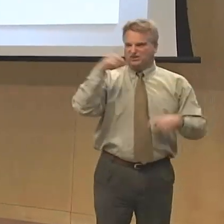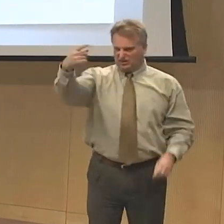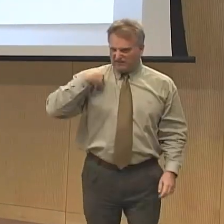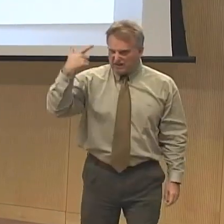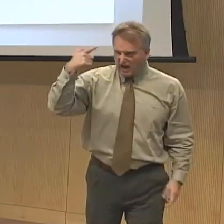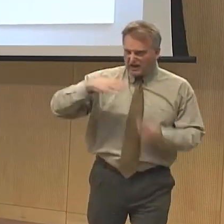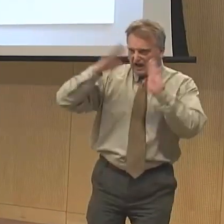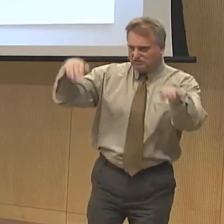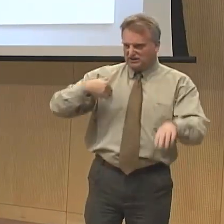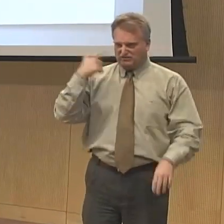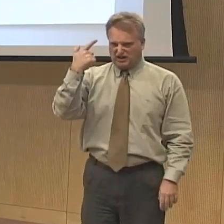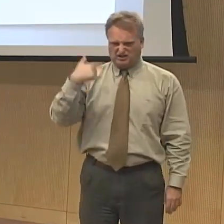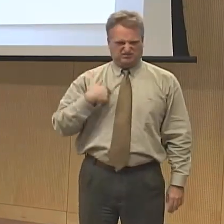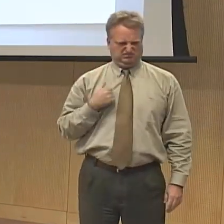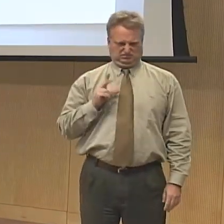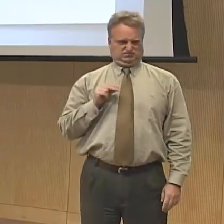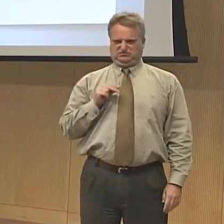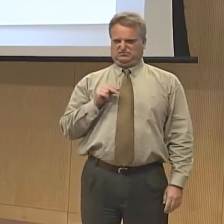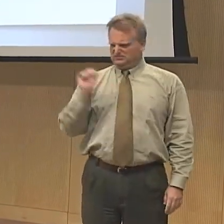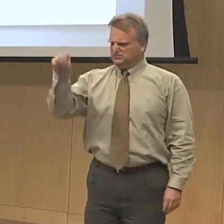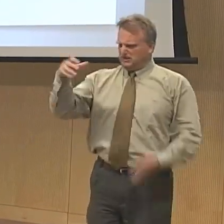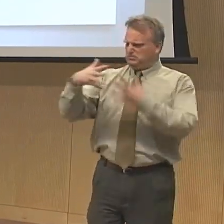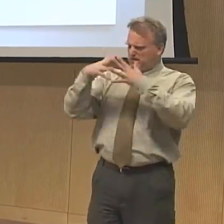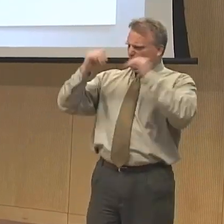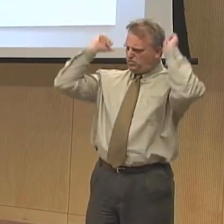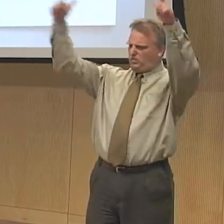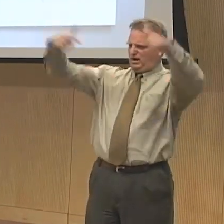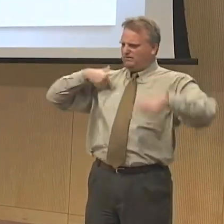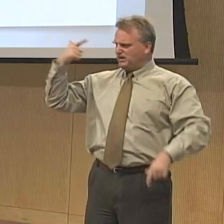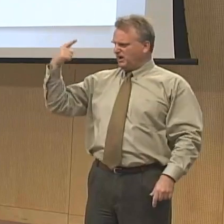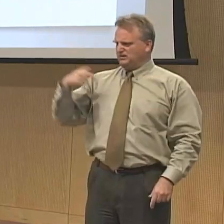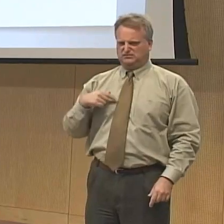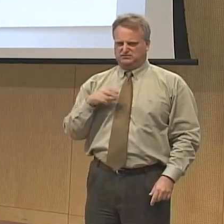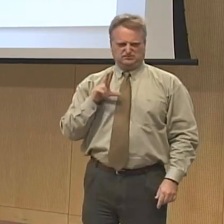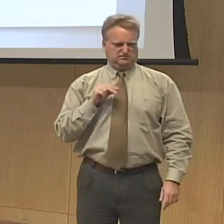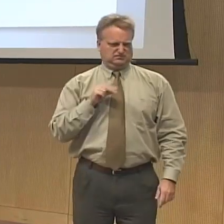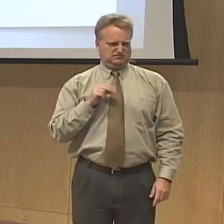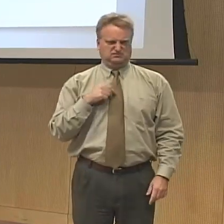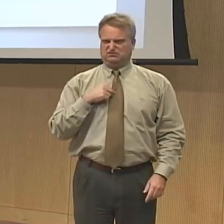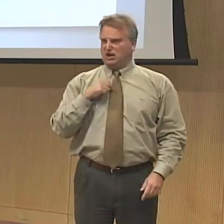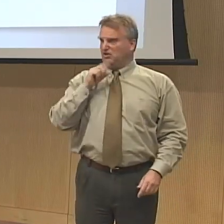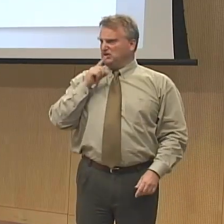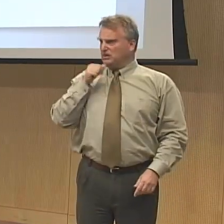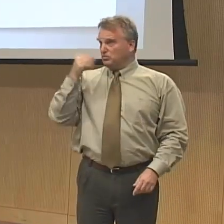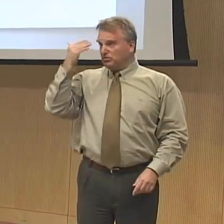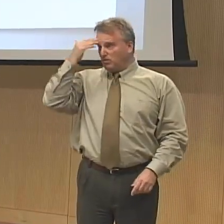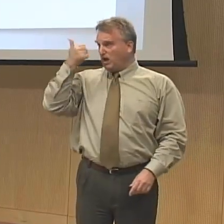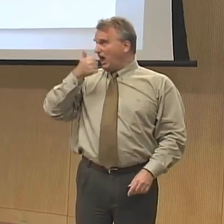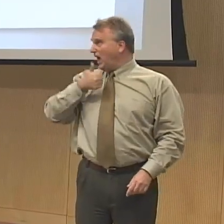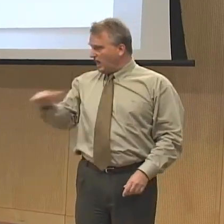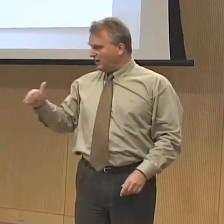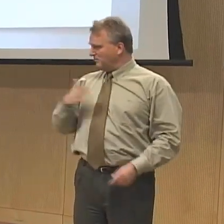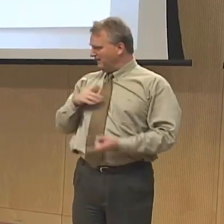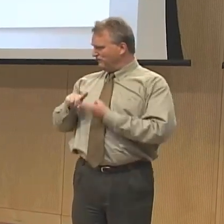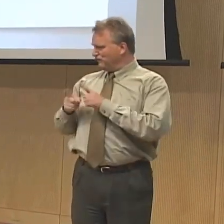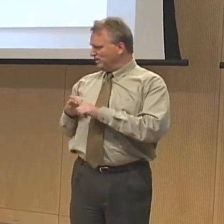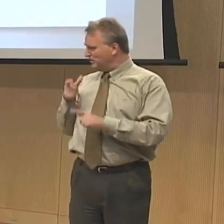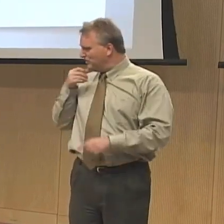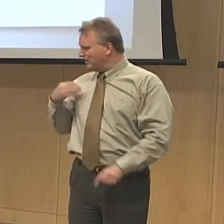Japan, I was asked if I owned a gun. I said, no, I didn't. Whereas the person says, well, everyone in America owns a gun. And I shared with them